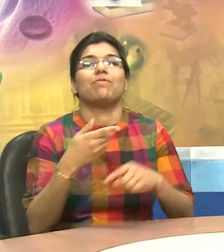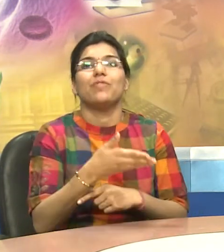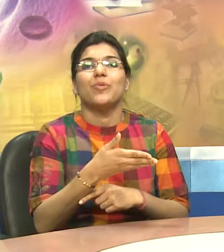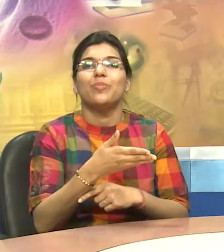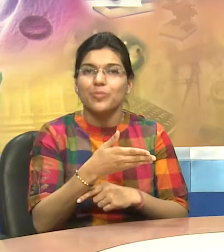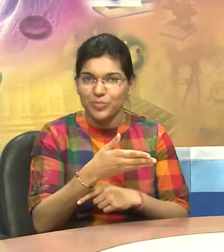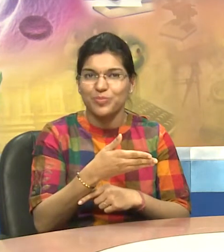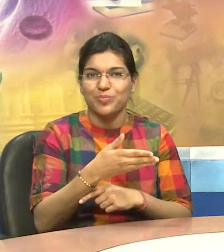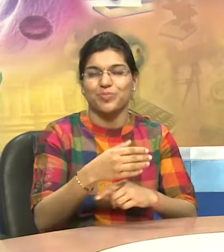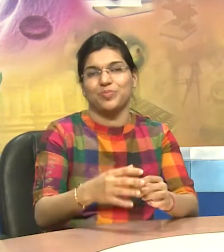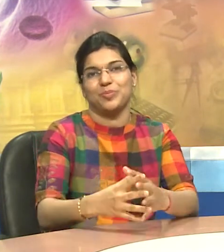become partially deaf.